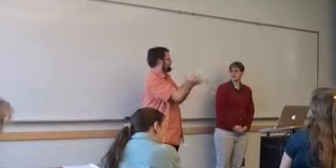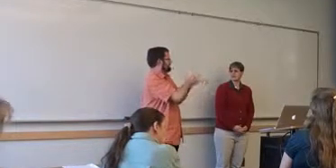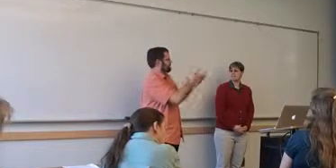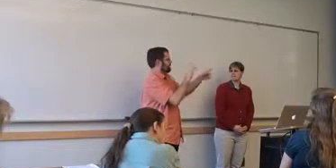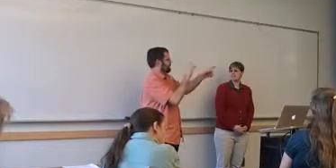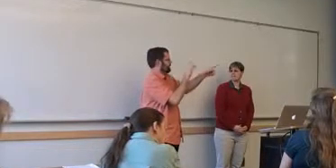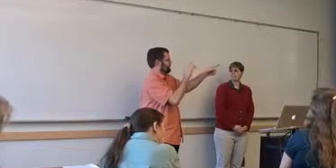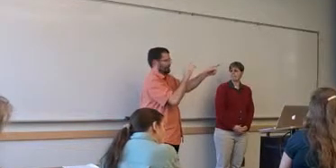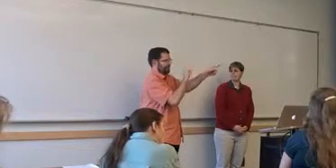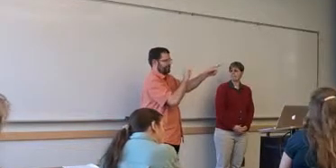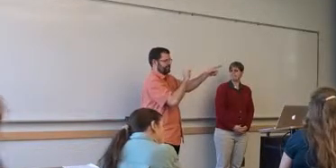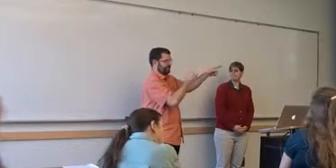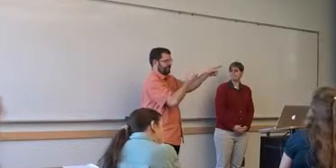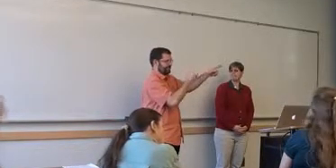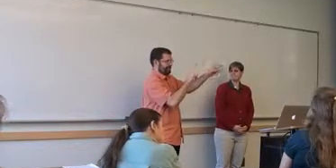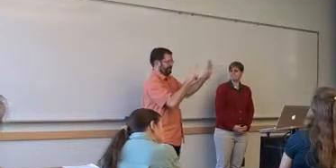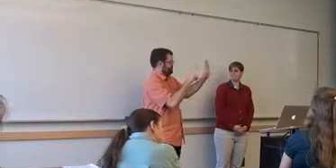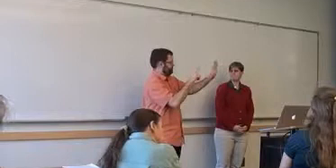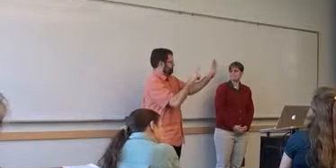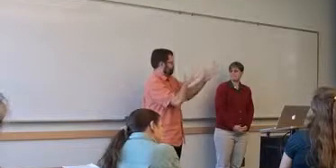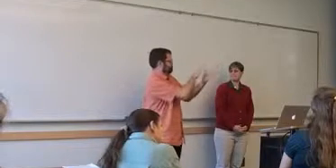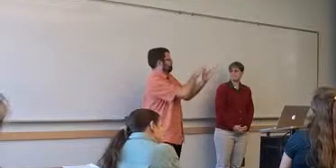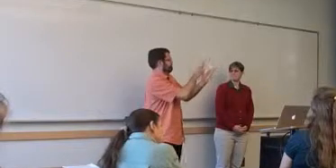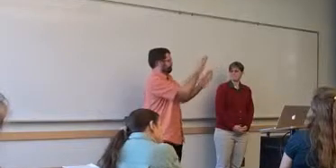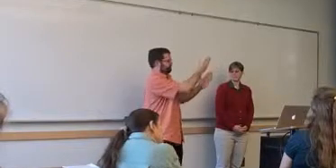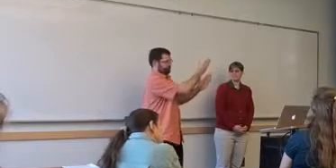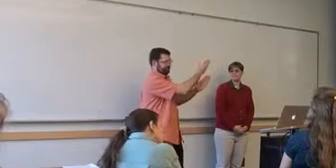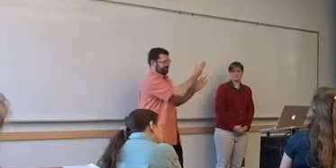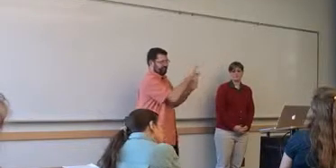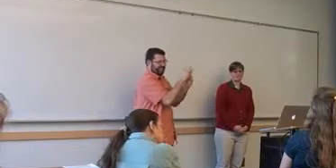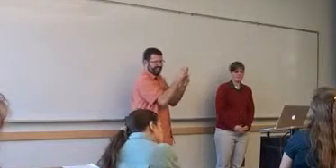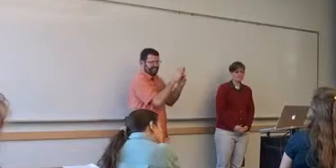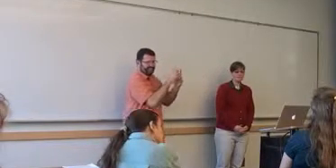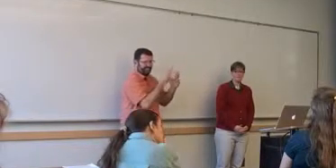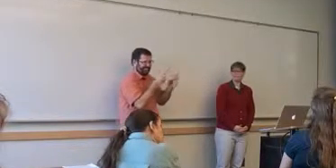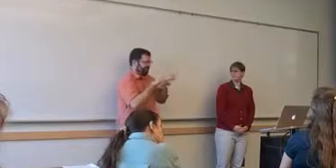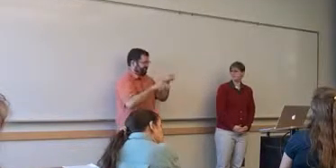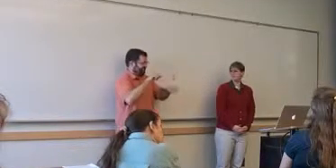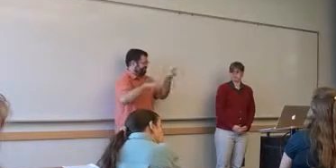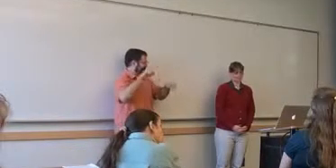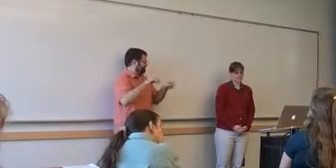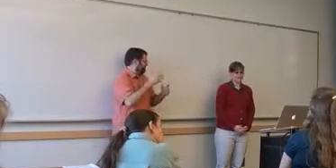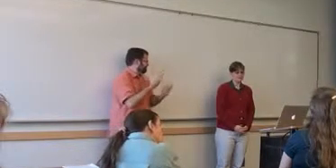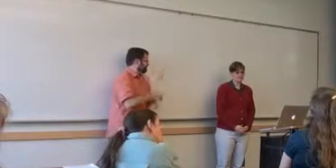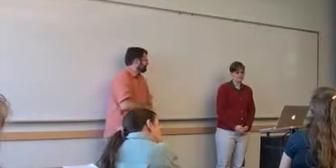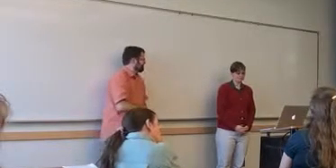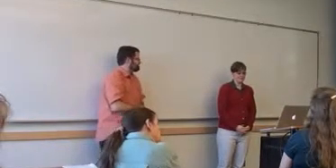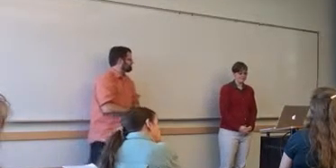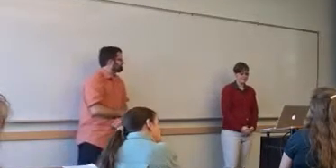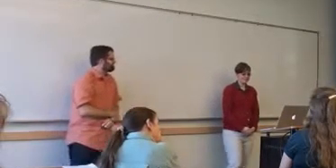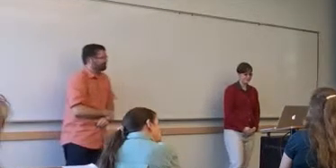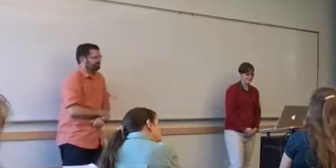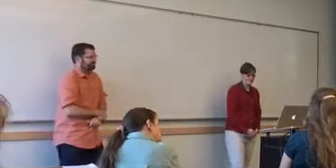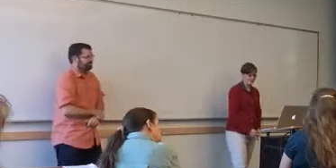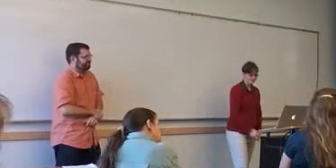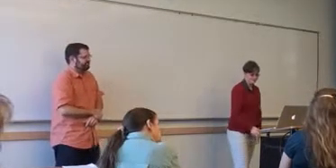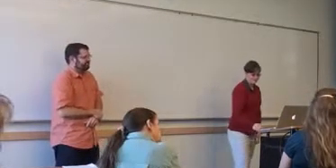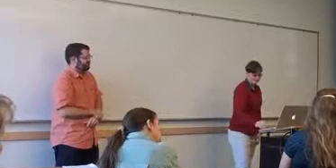it. Maybe they learn a little bit and they only know some English, they don't know the true points of ASL and still miss it even